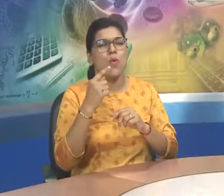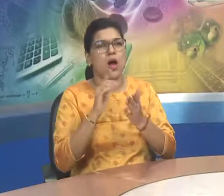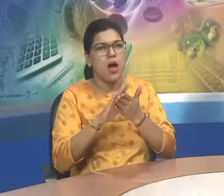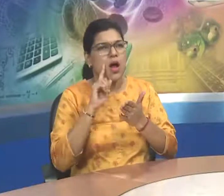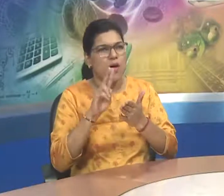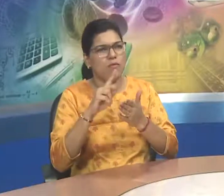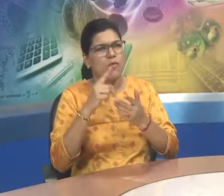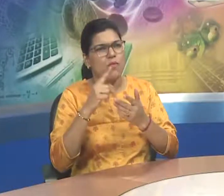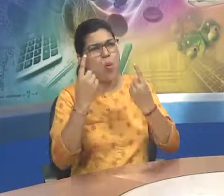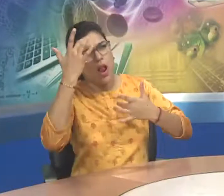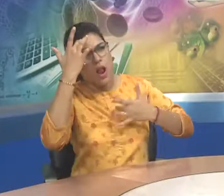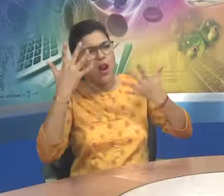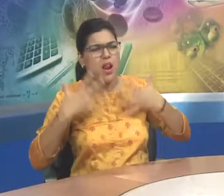also.